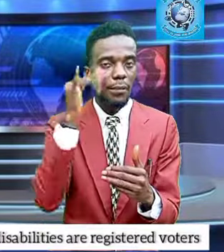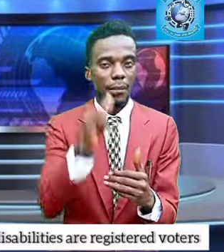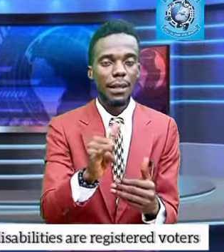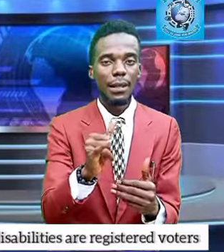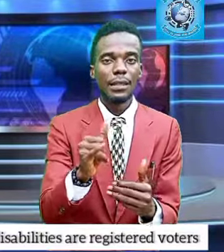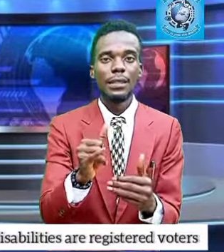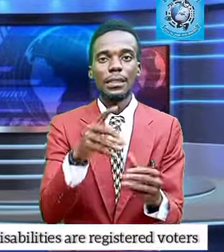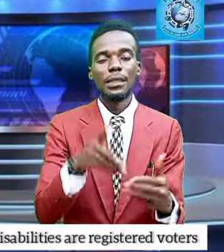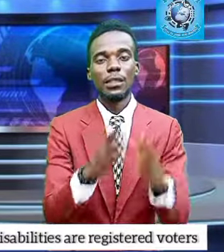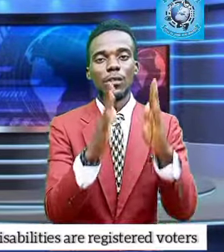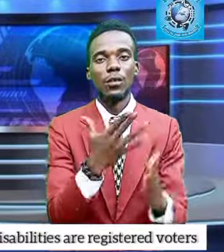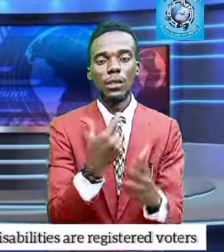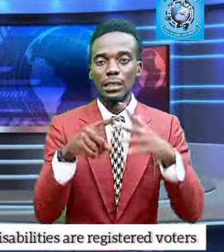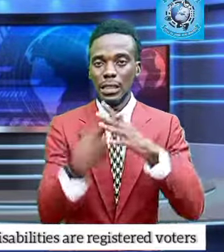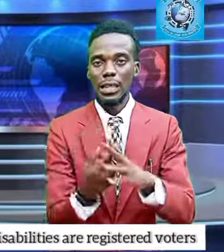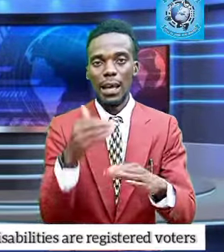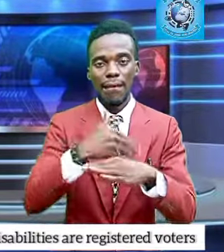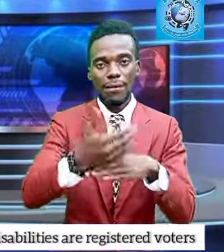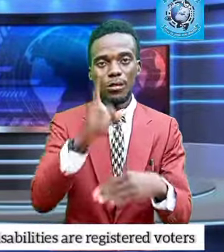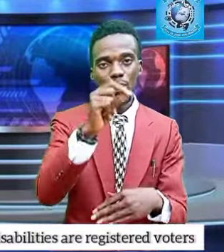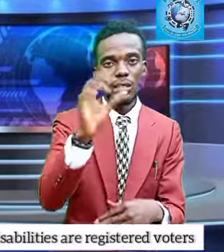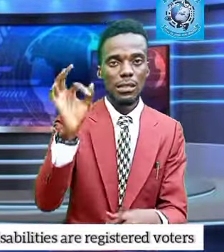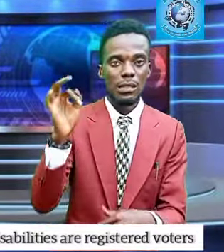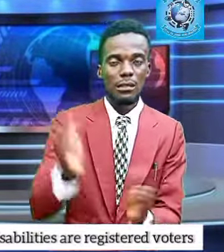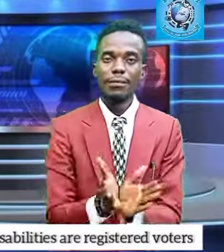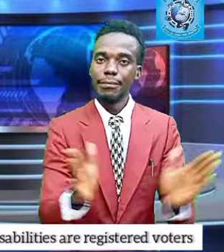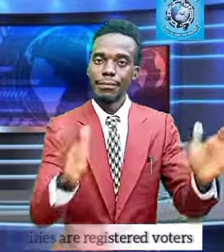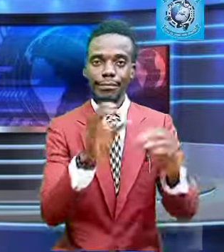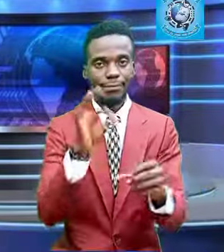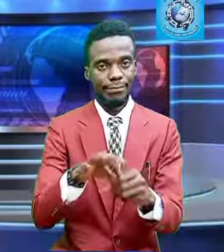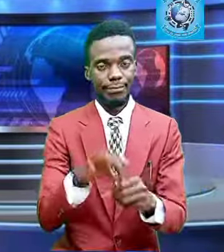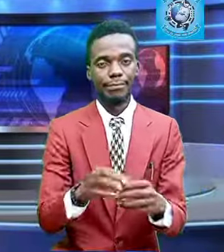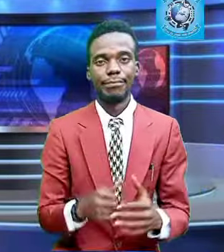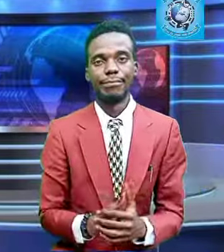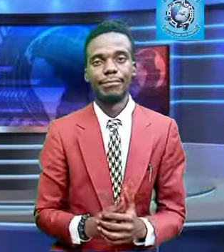established after the 2019 general election.